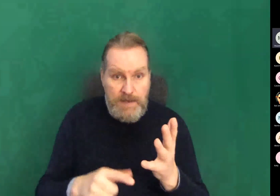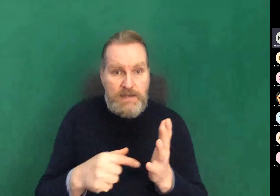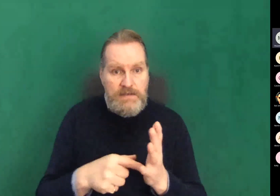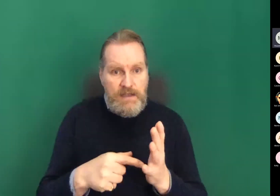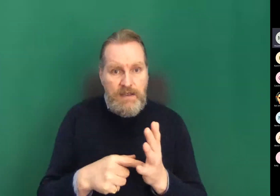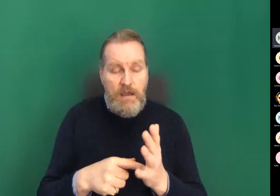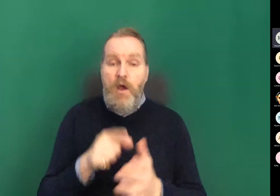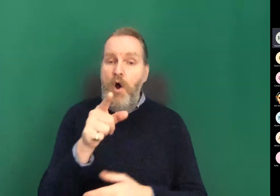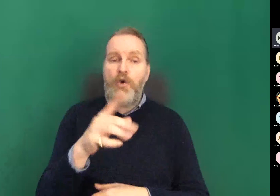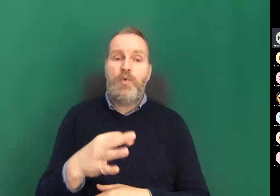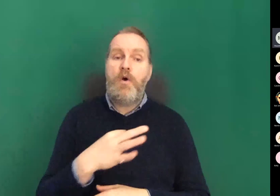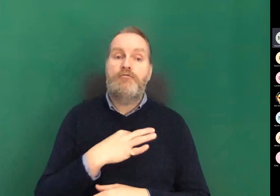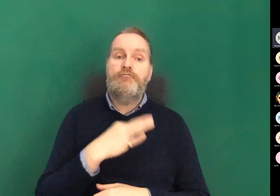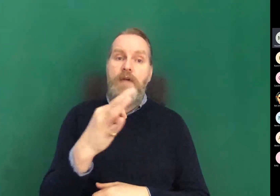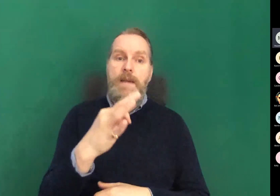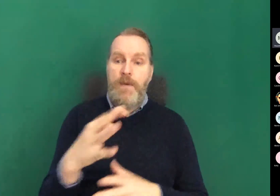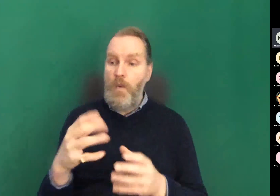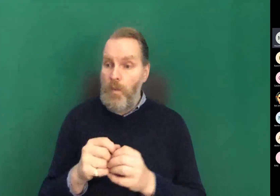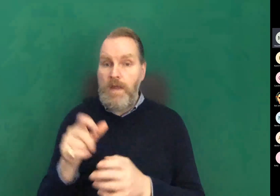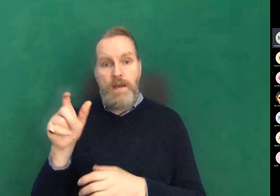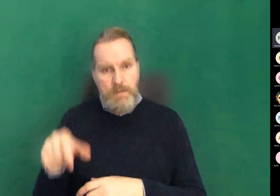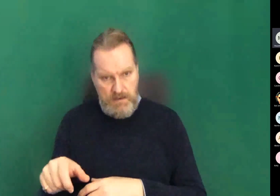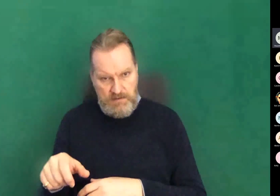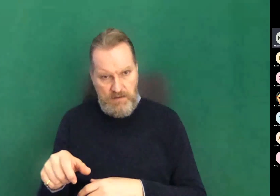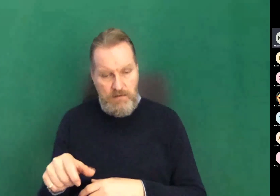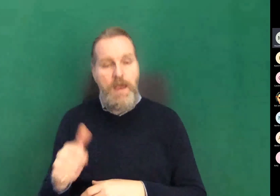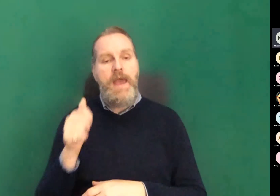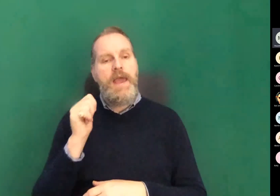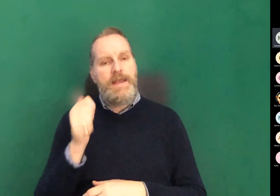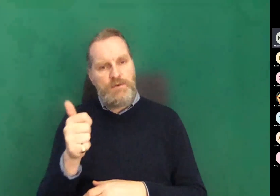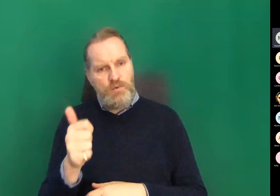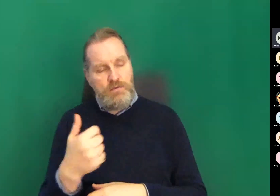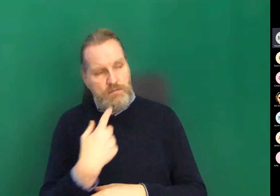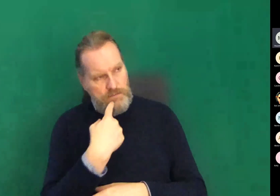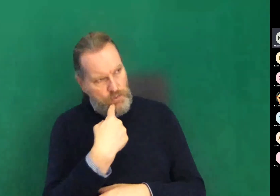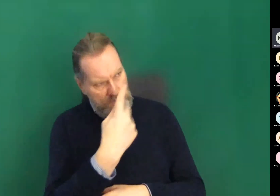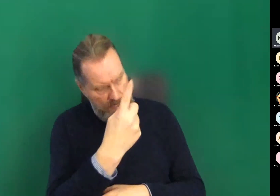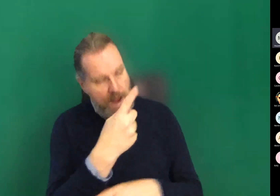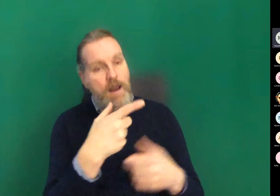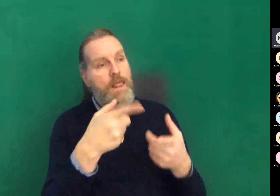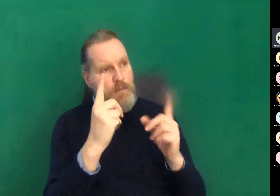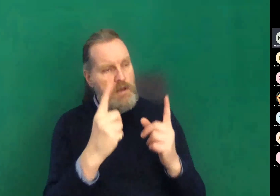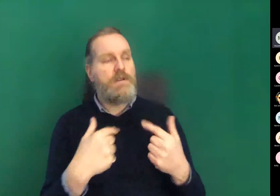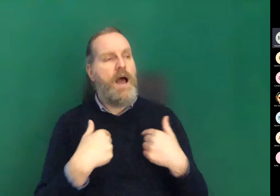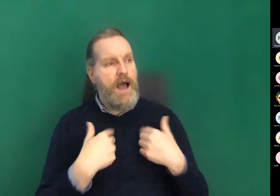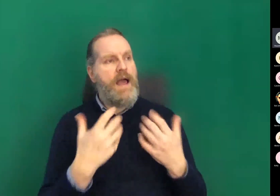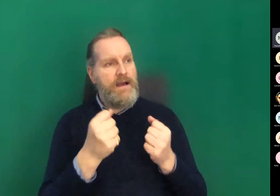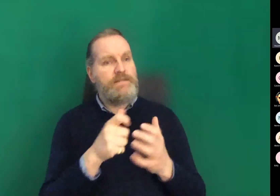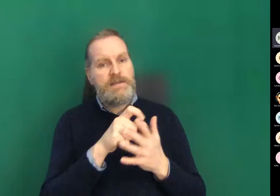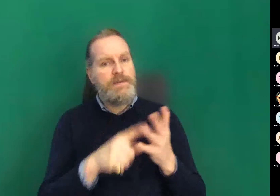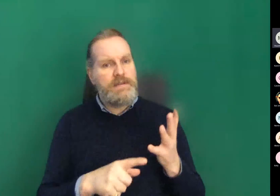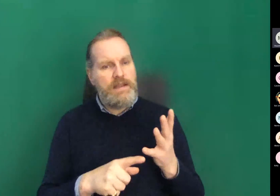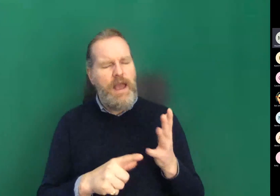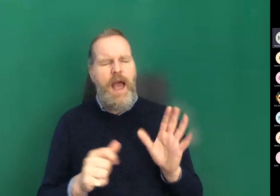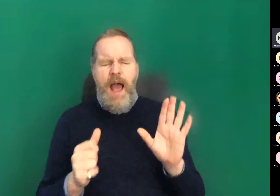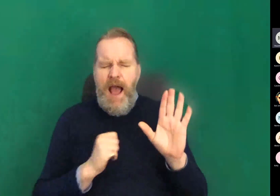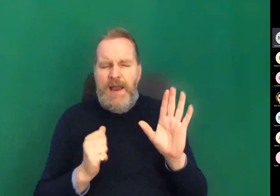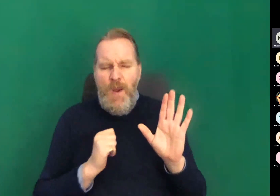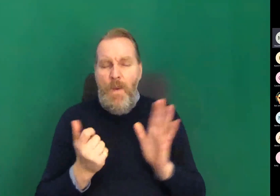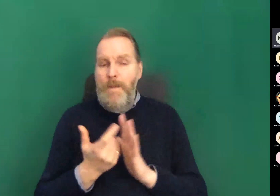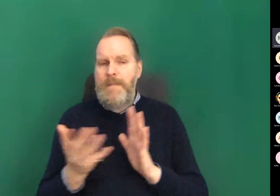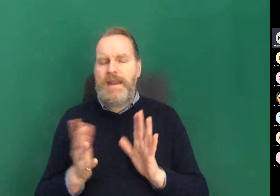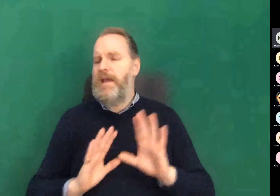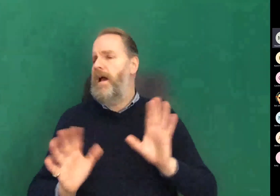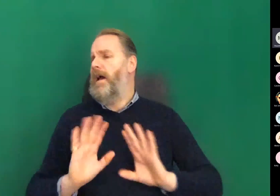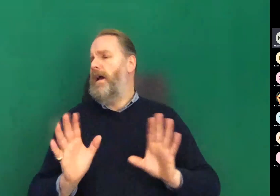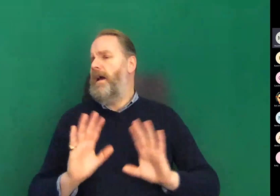that has one, it is good practice for them to tell their employer about it. I know many people don't like discussing their disabilities, and